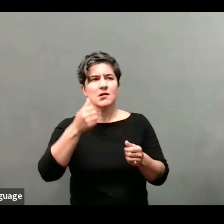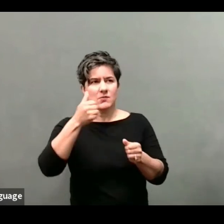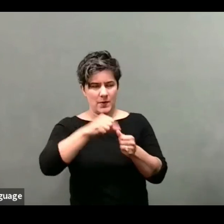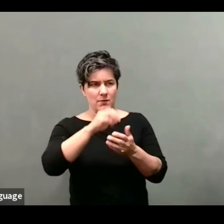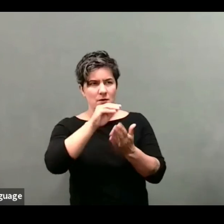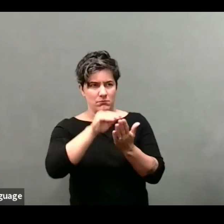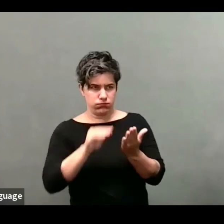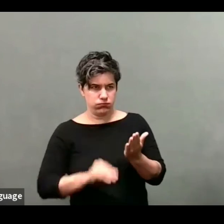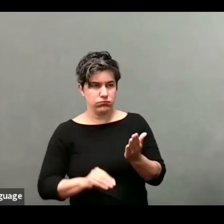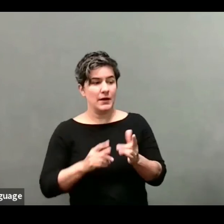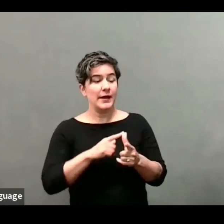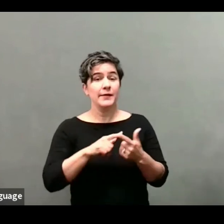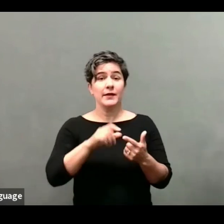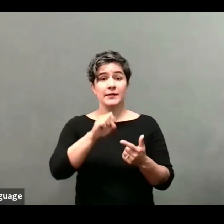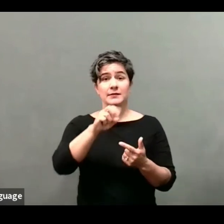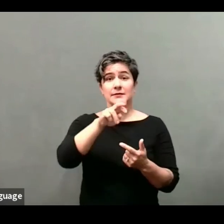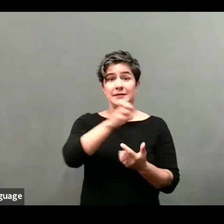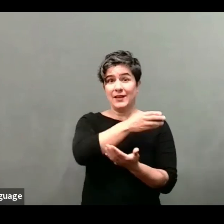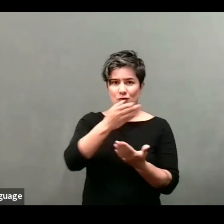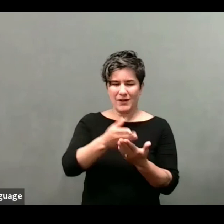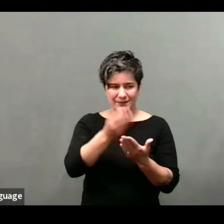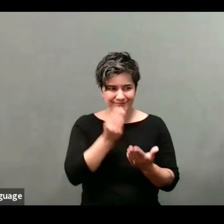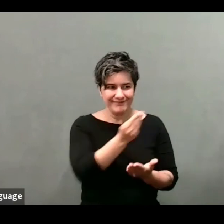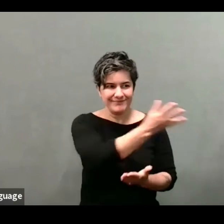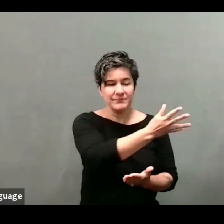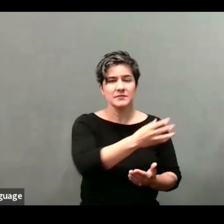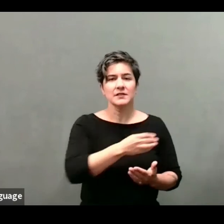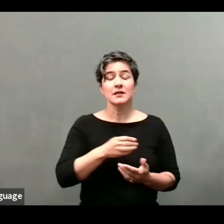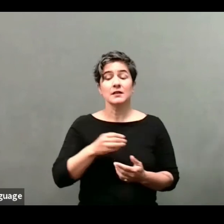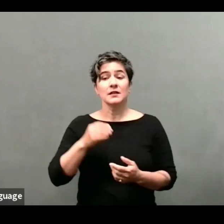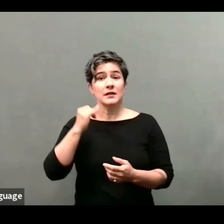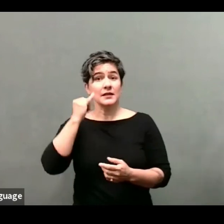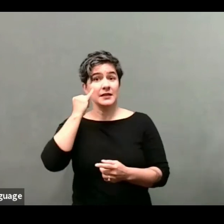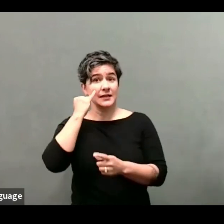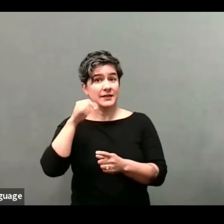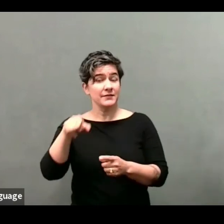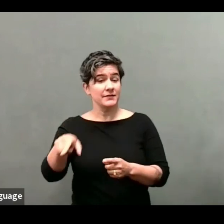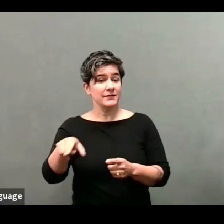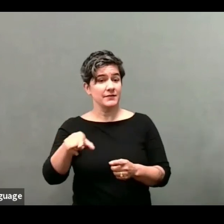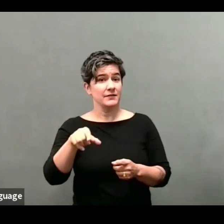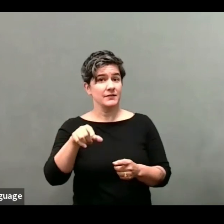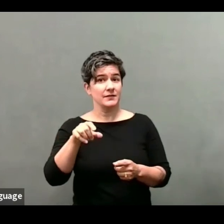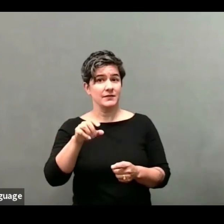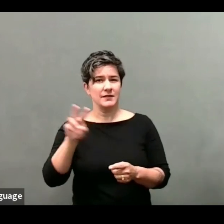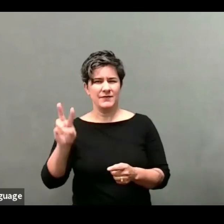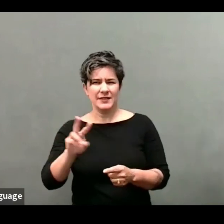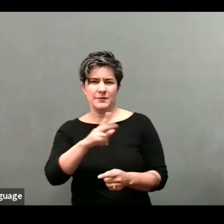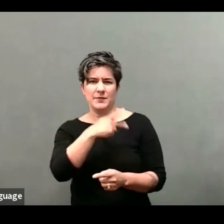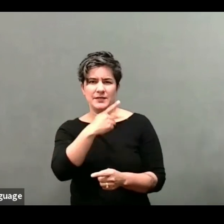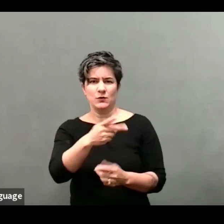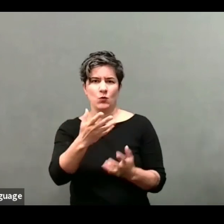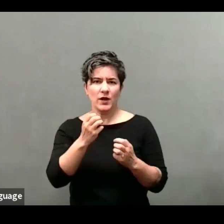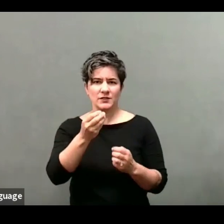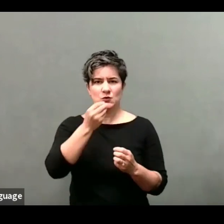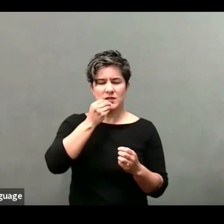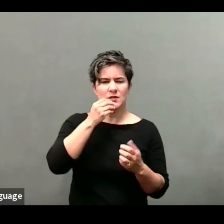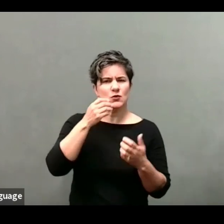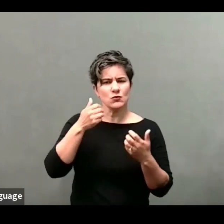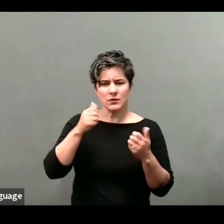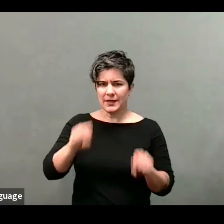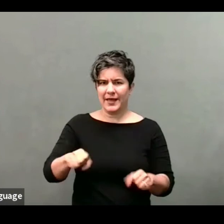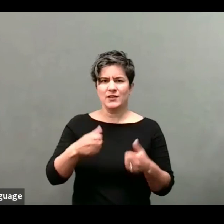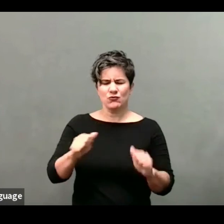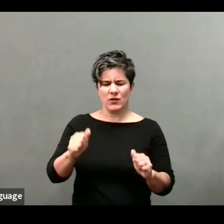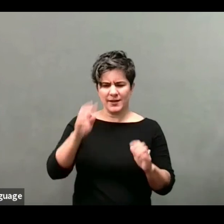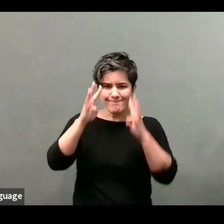know, either the survivor's really hoping to eat as quickly as possible, just a heads up, you know, maybe you could talk about ways to work around